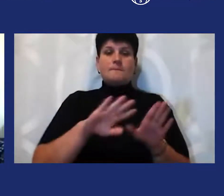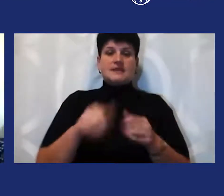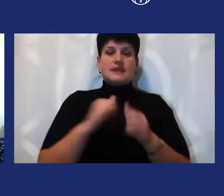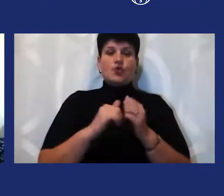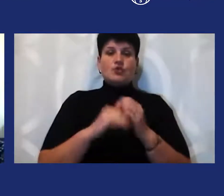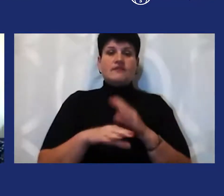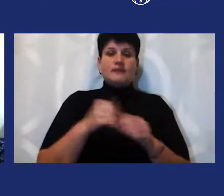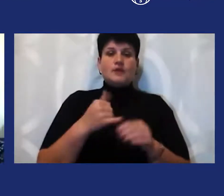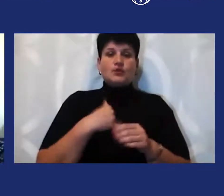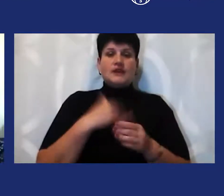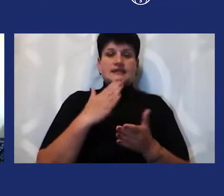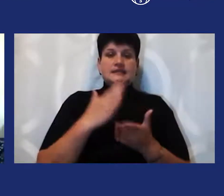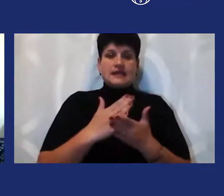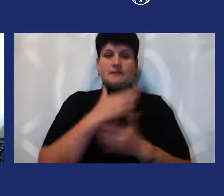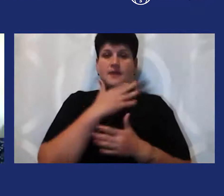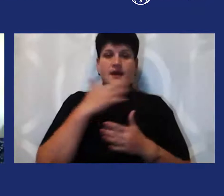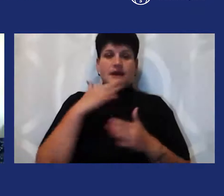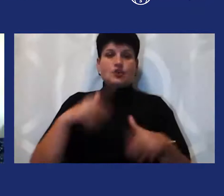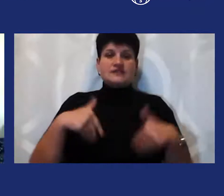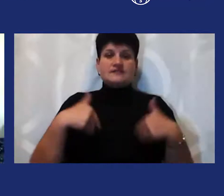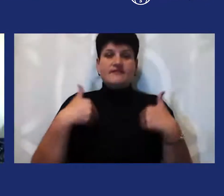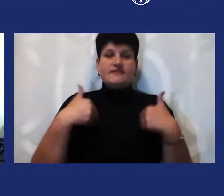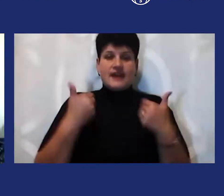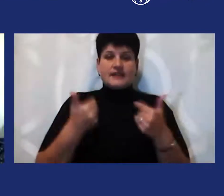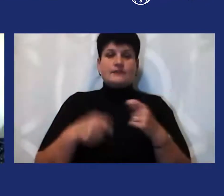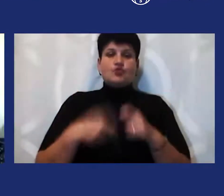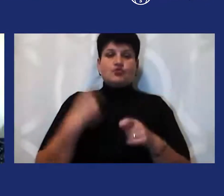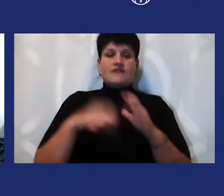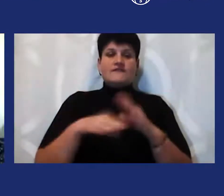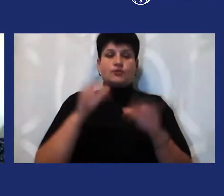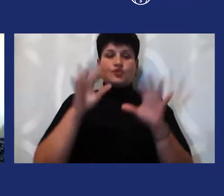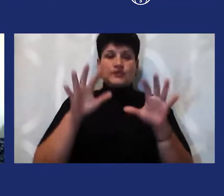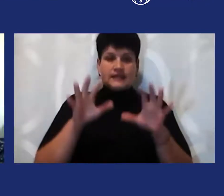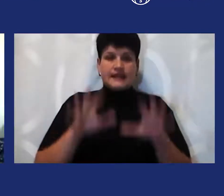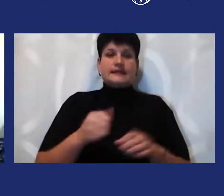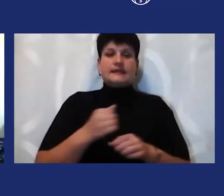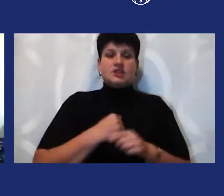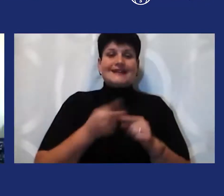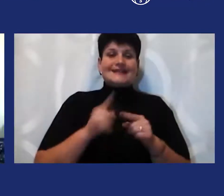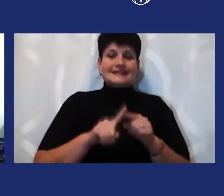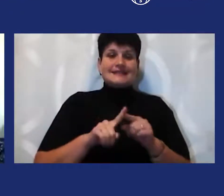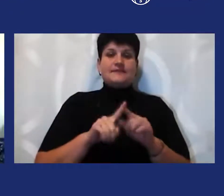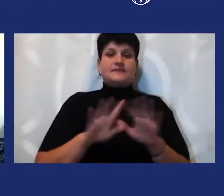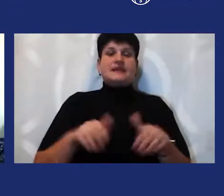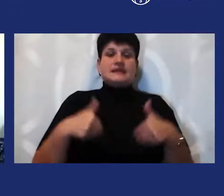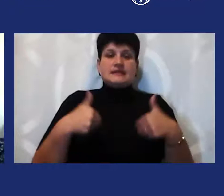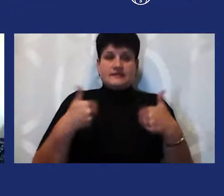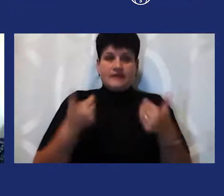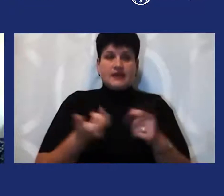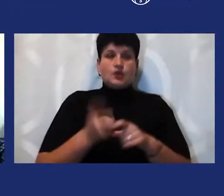imposing sanctions and bringing those guilty of breach of law to liability.